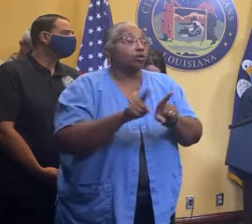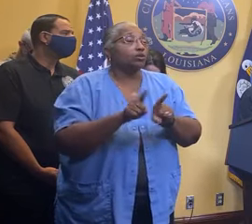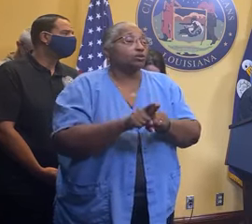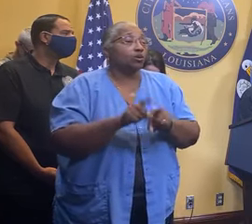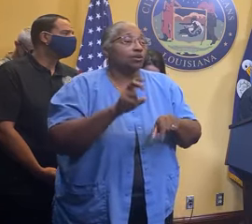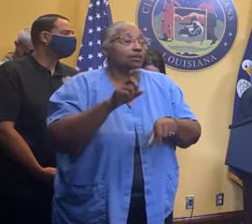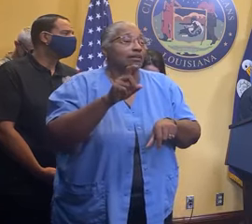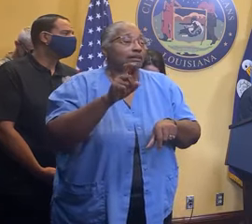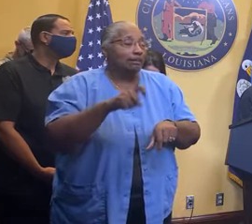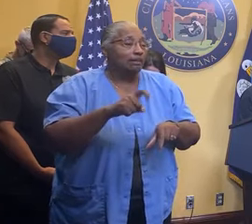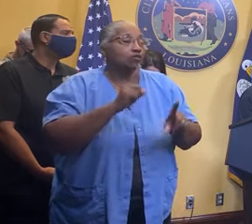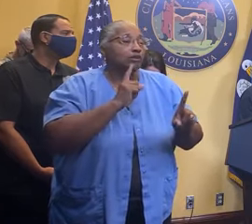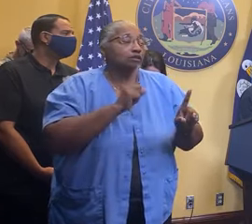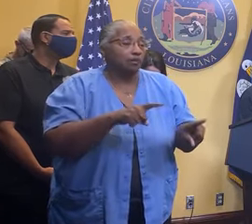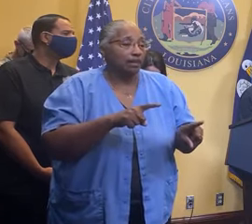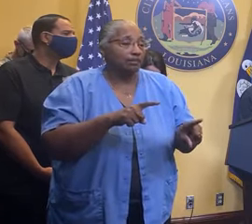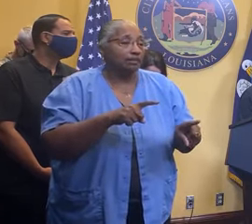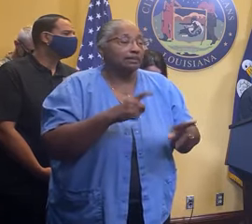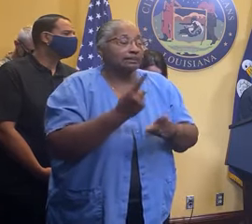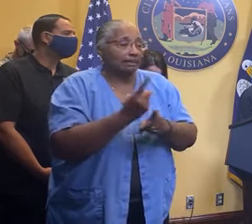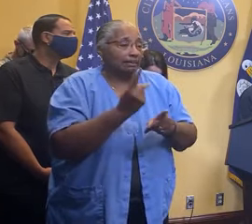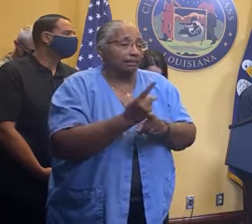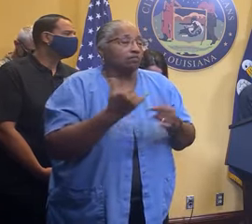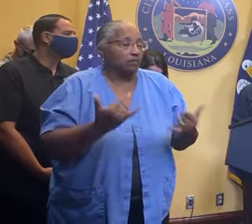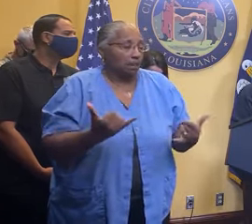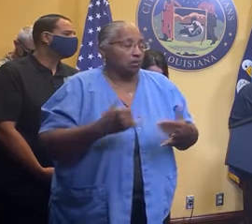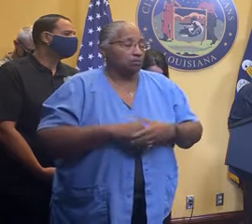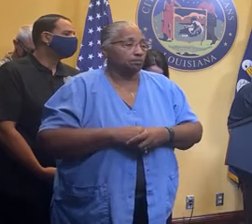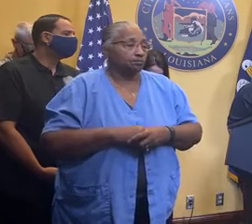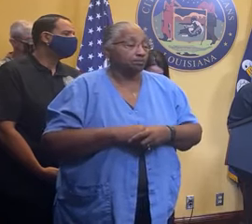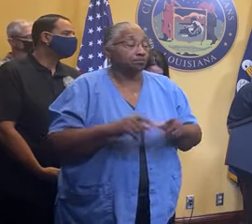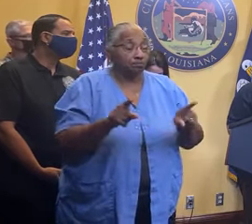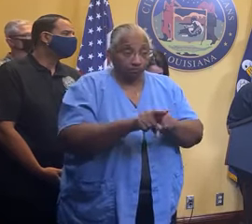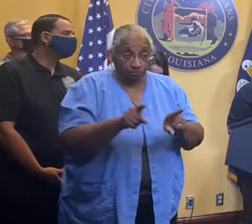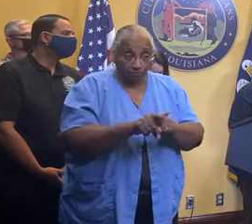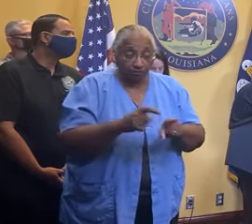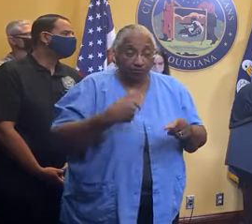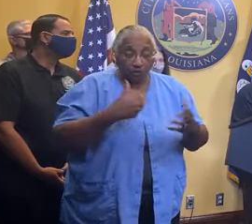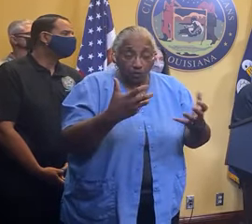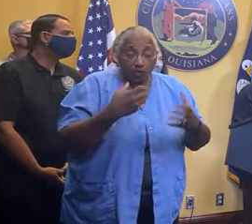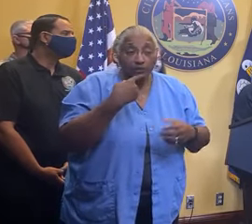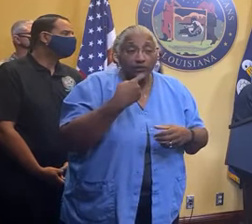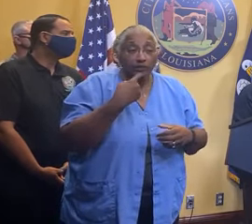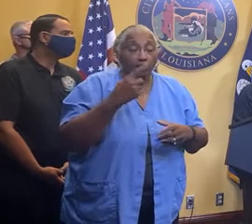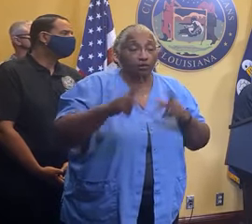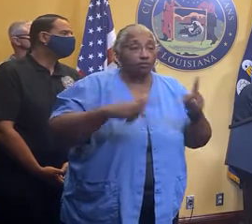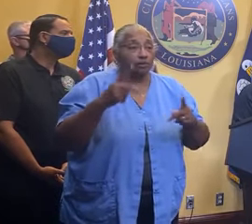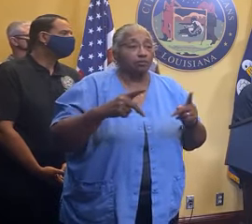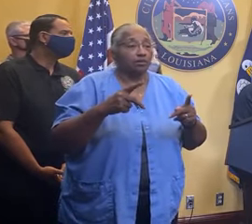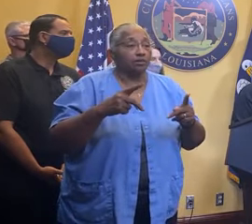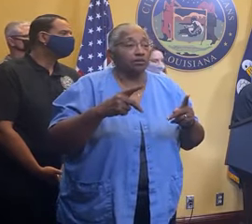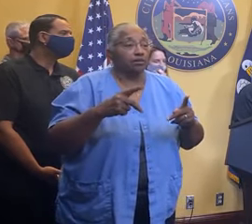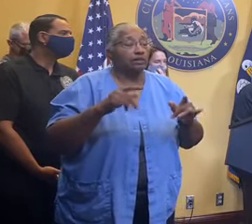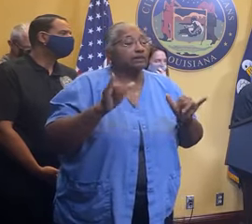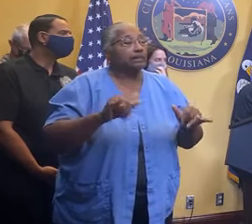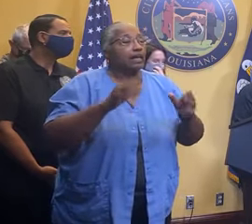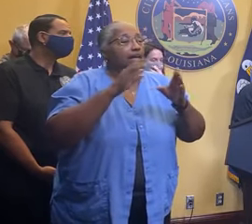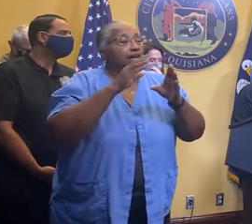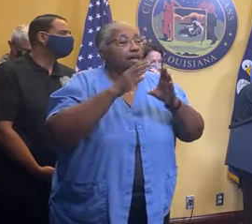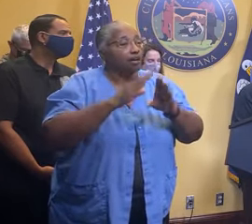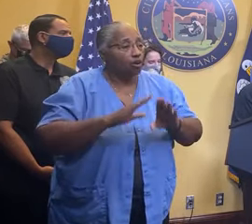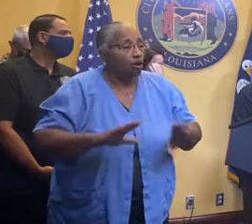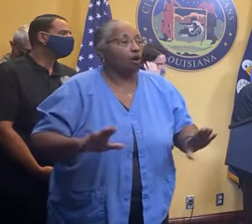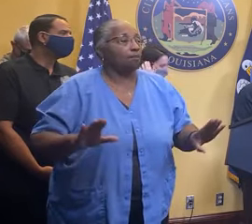necessary responses are being done right now. Also, what I would say to our residents, be calm. in the midst